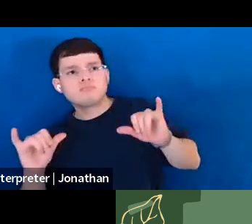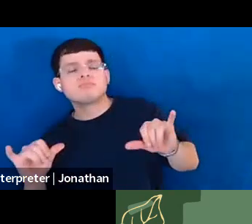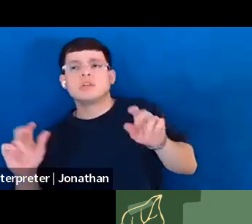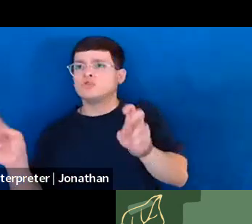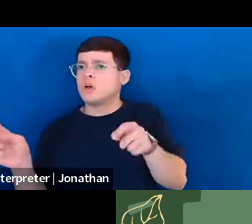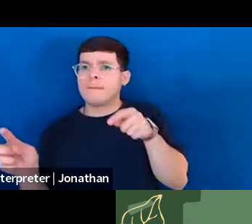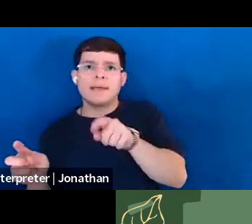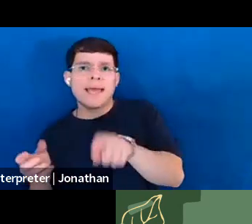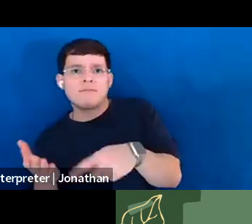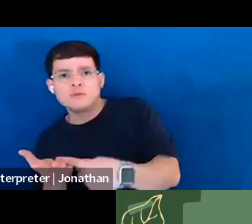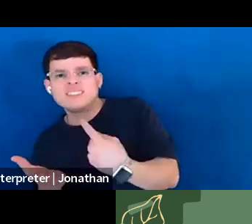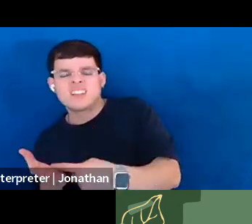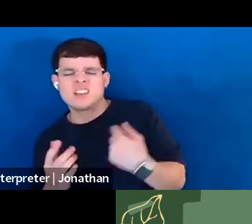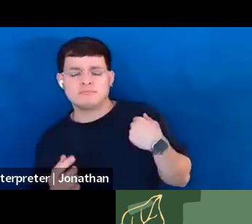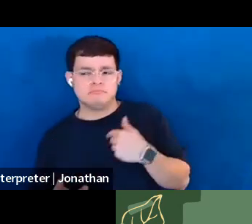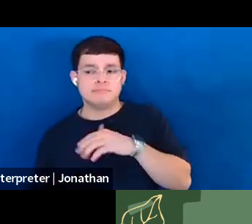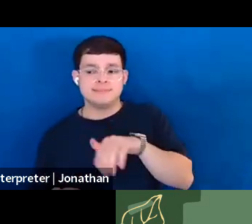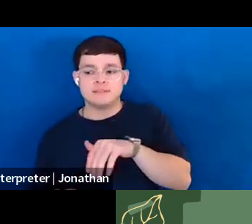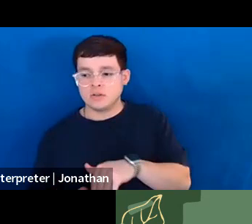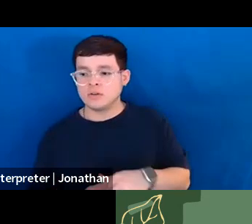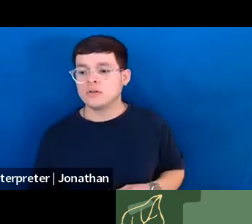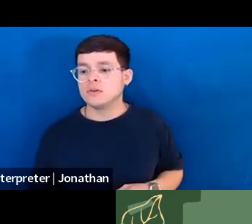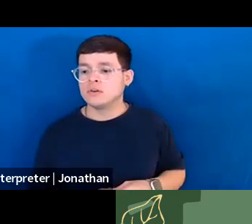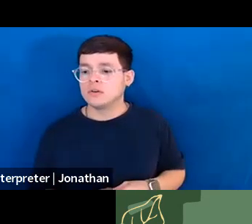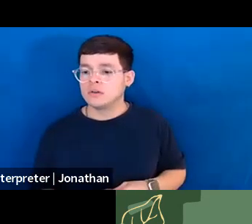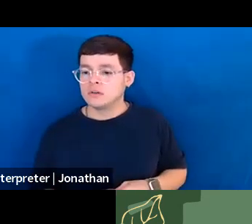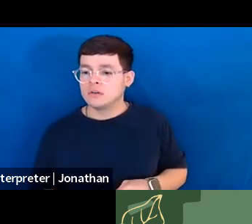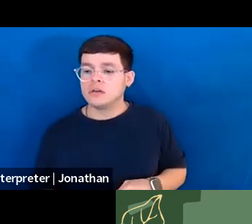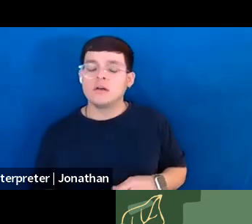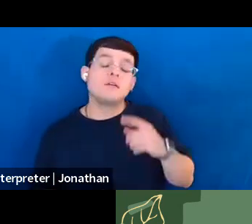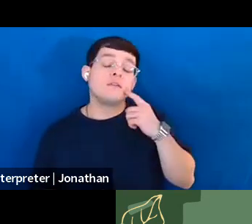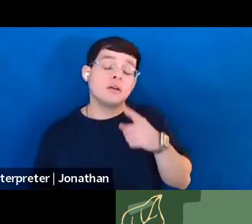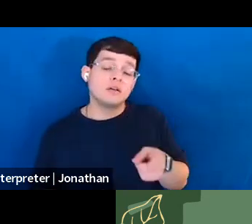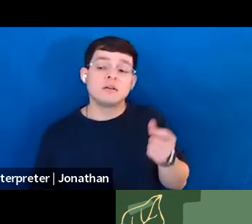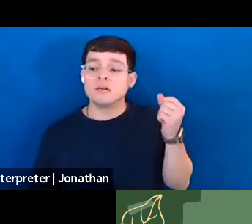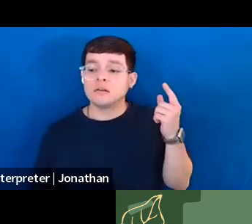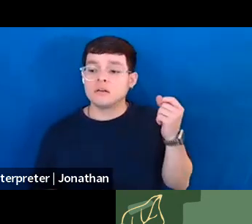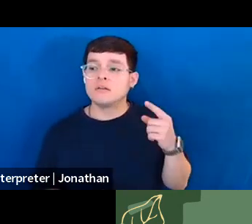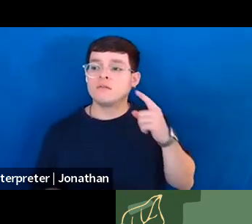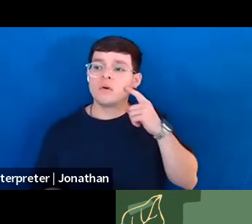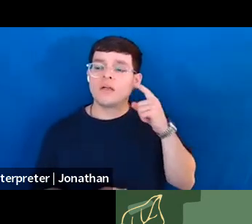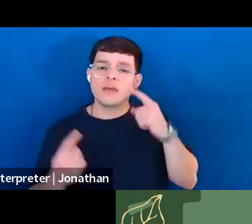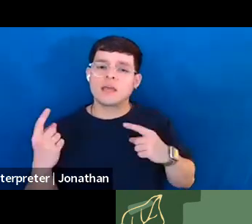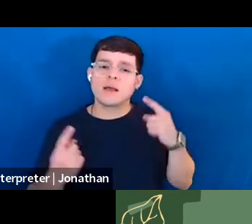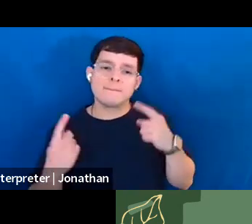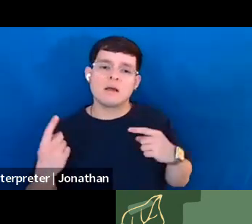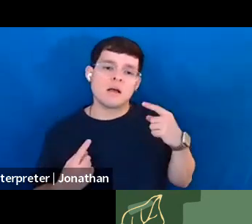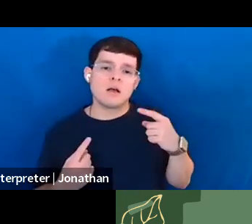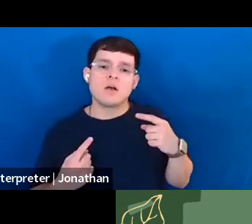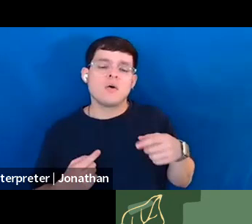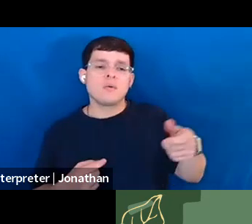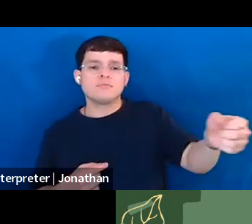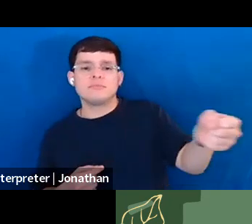a center. Particularly a big one for thinking about bringing in